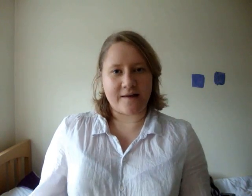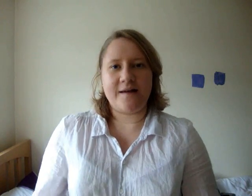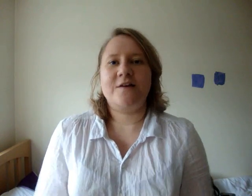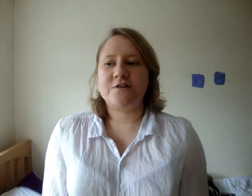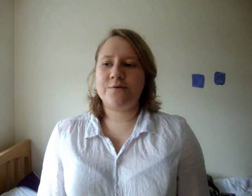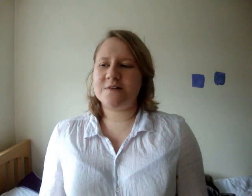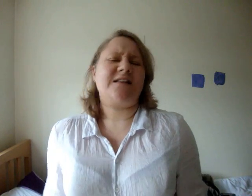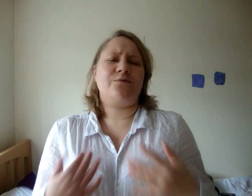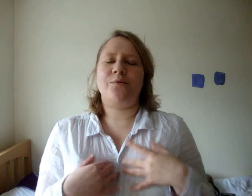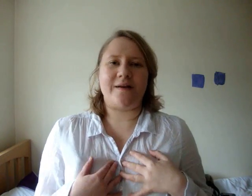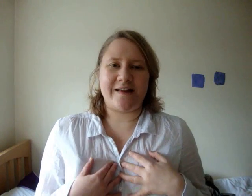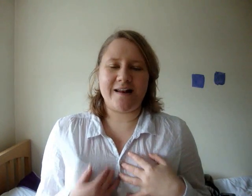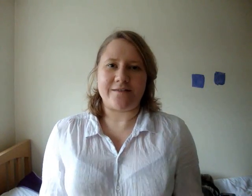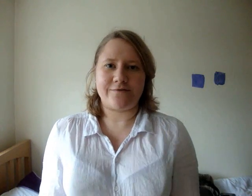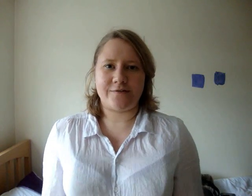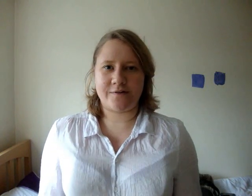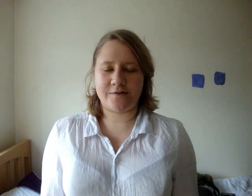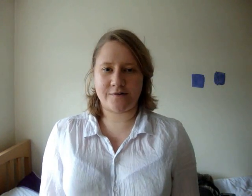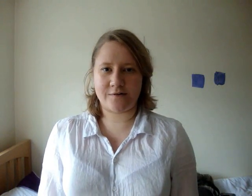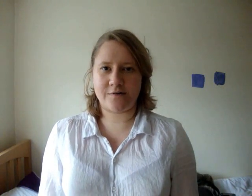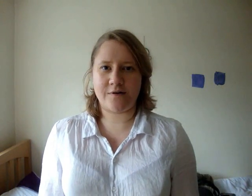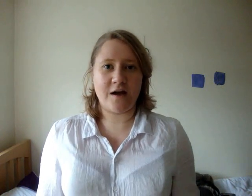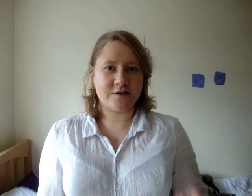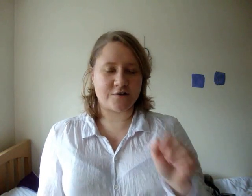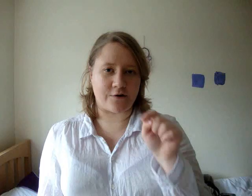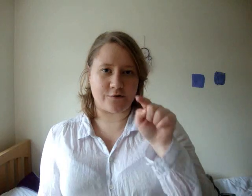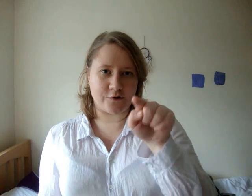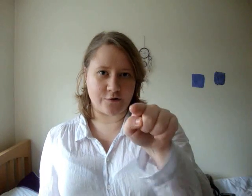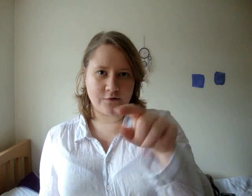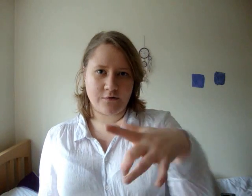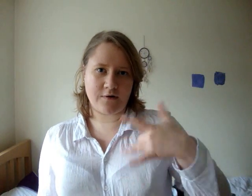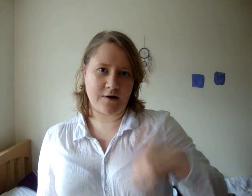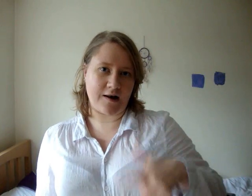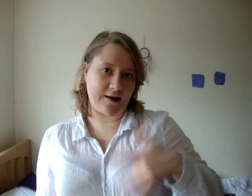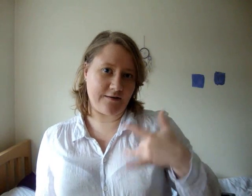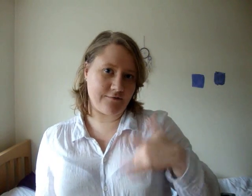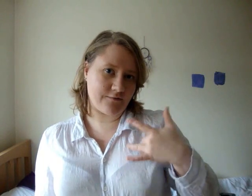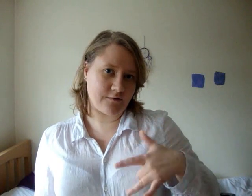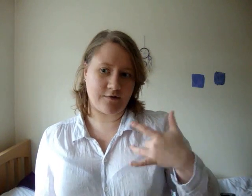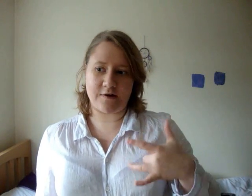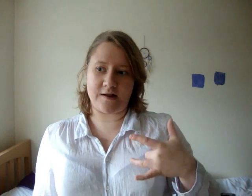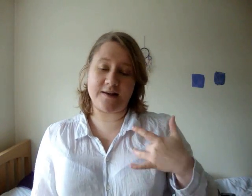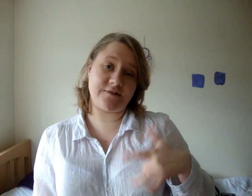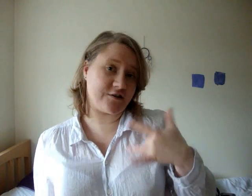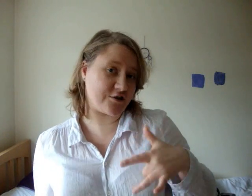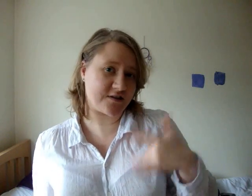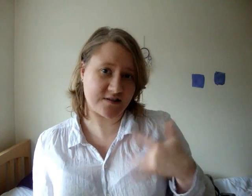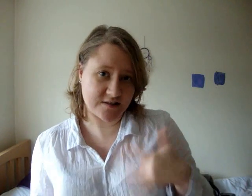Okay, so you want to ask someone where they live. So you go, you live. A live-in address is the